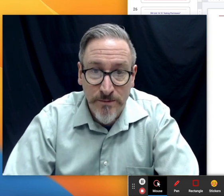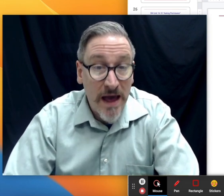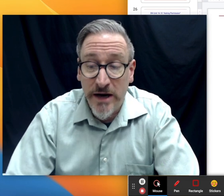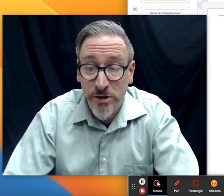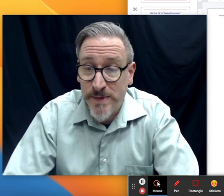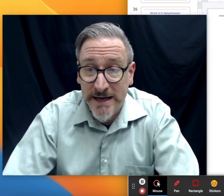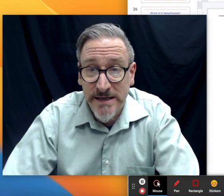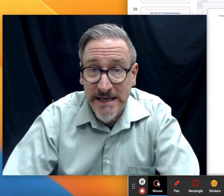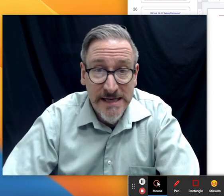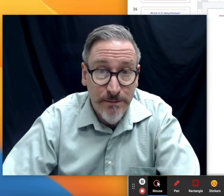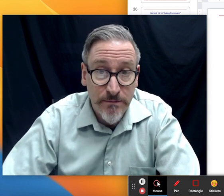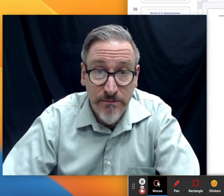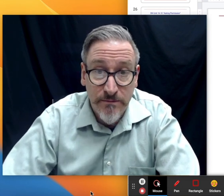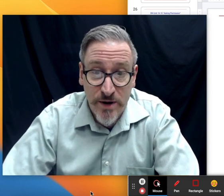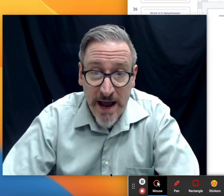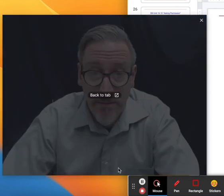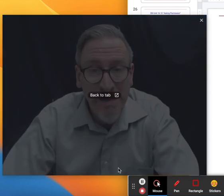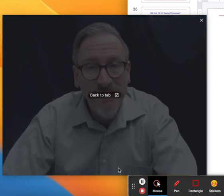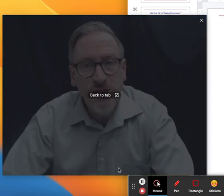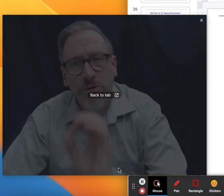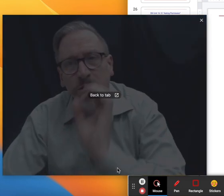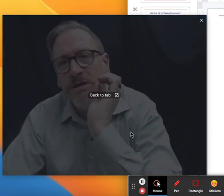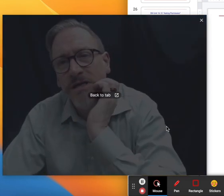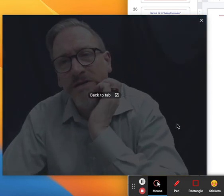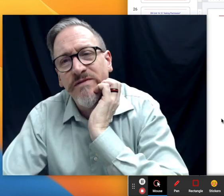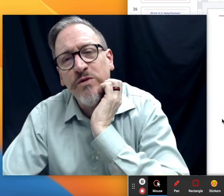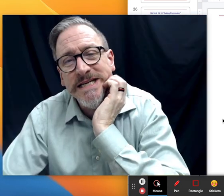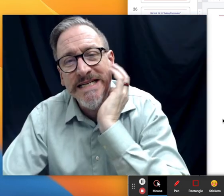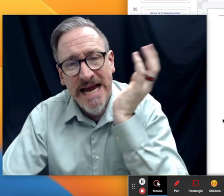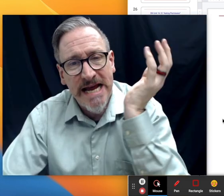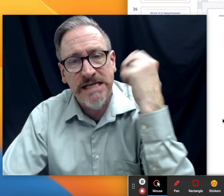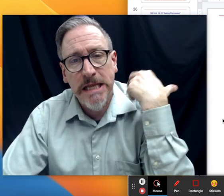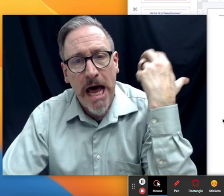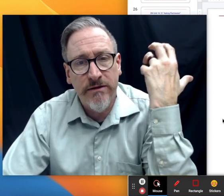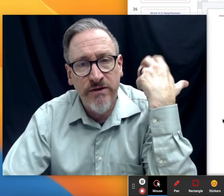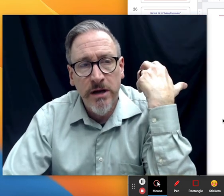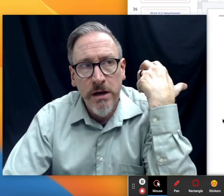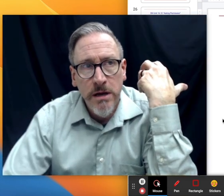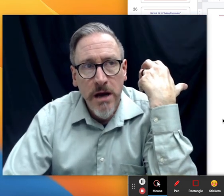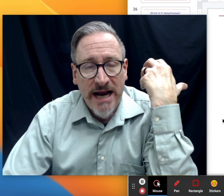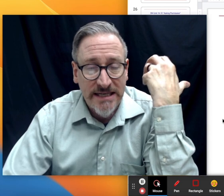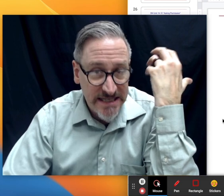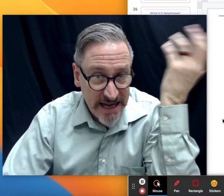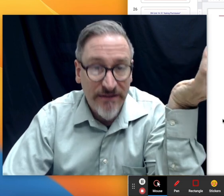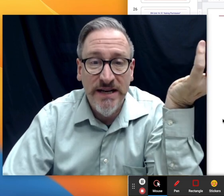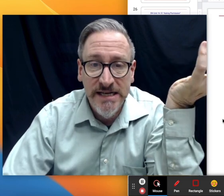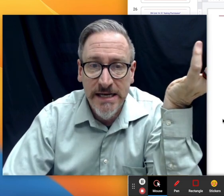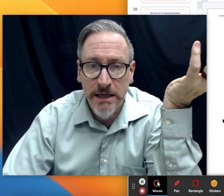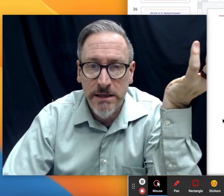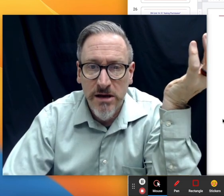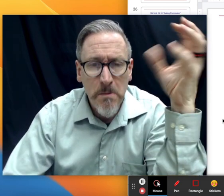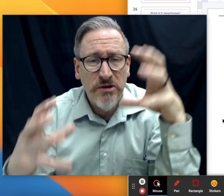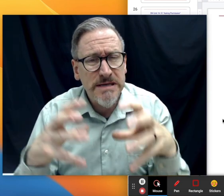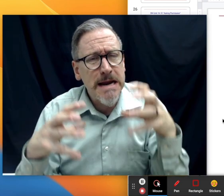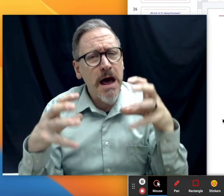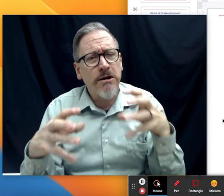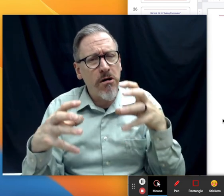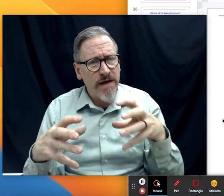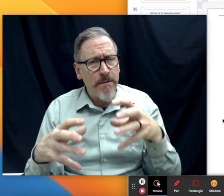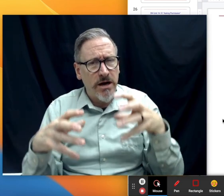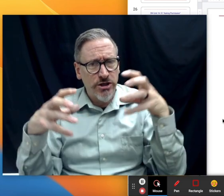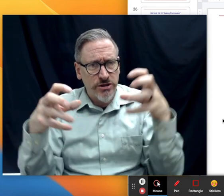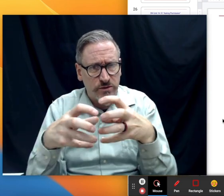right? And then it goes back into that same vocab. So 1410 has a lot of activities in it, but there's